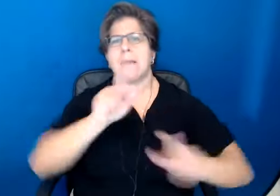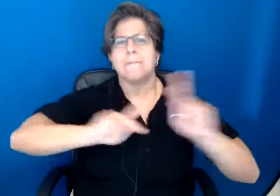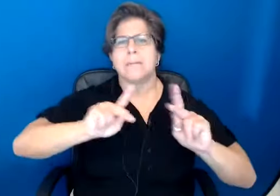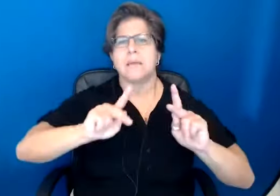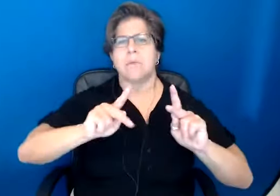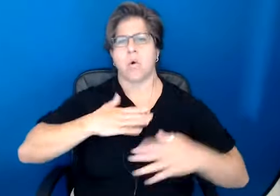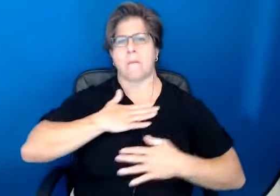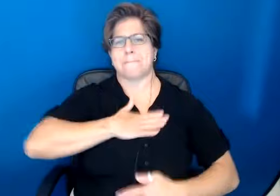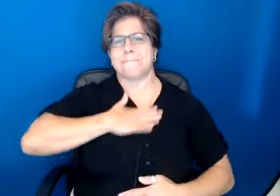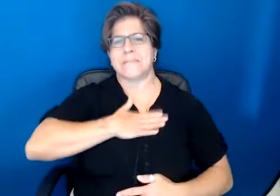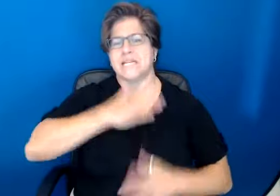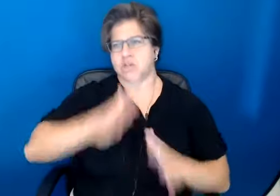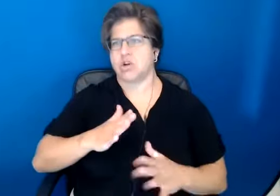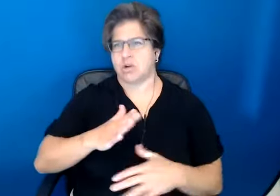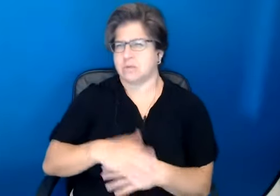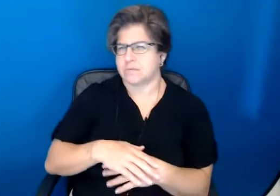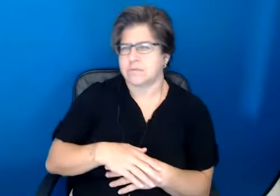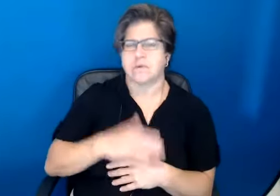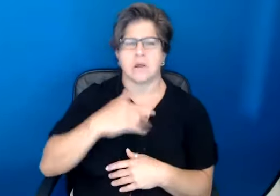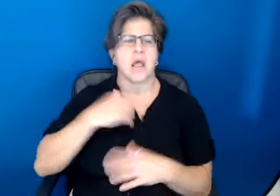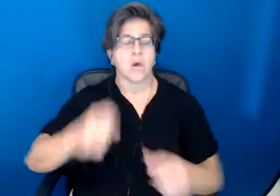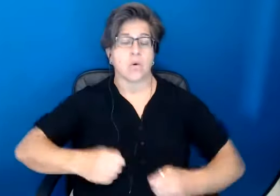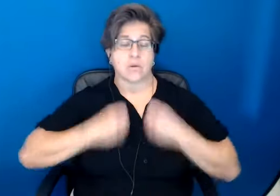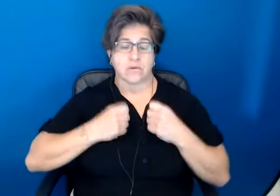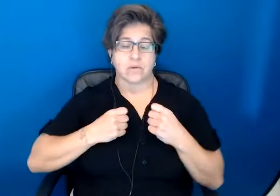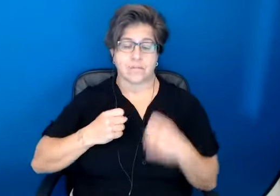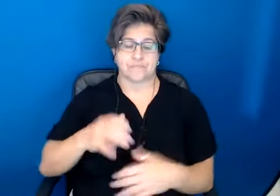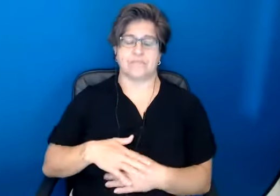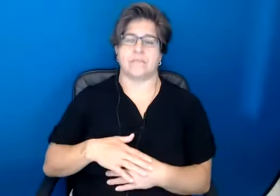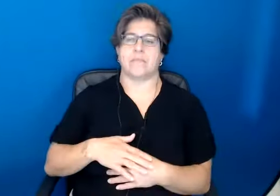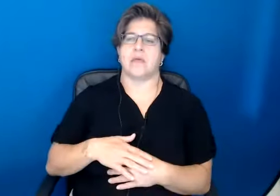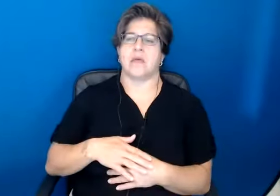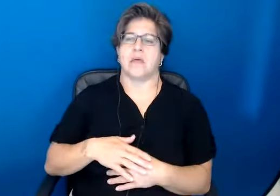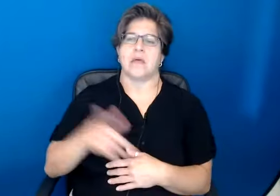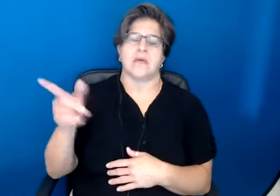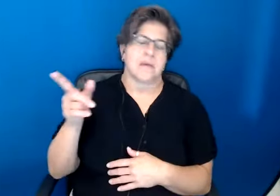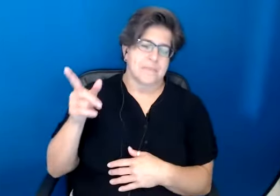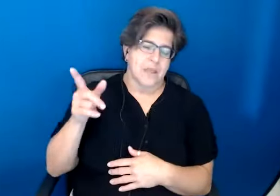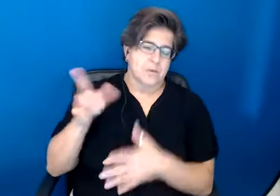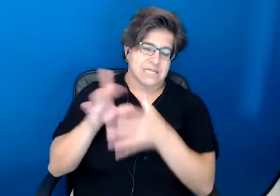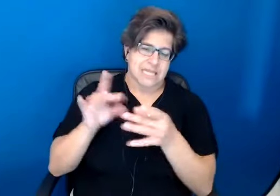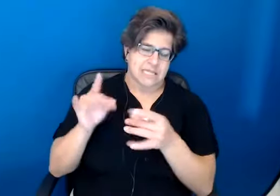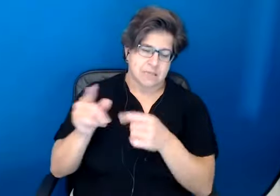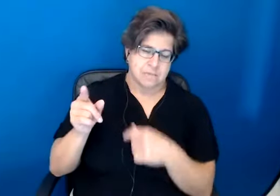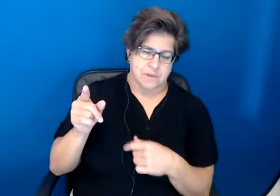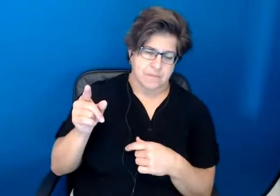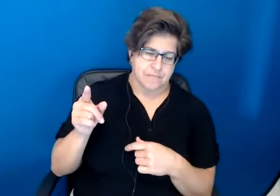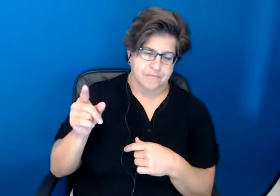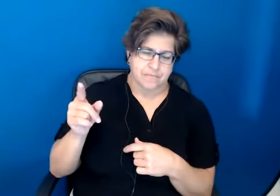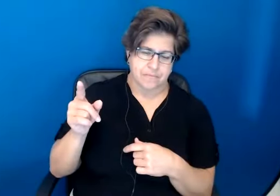would have to be sent to the toilet first because I would wet myself. I was riddled with fear and I never knew it. So I probably at that point